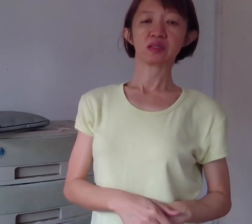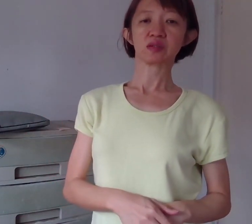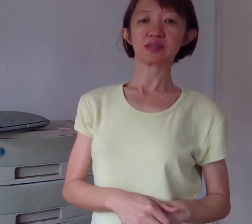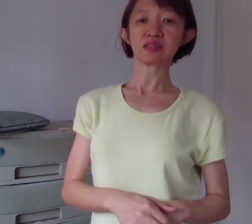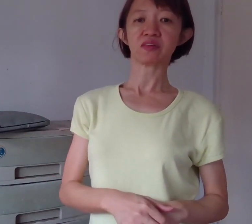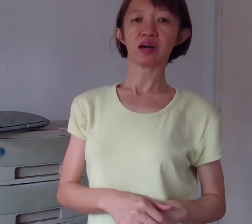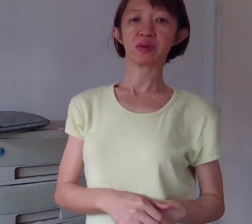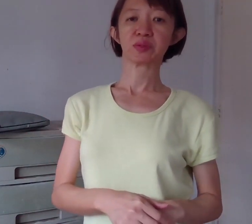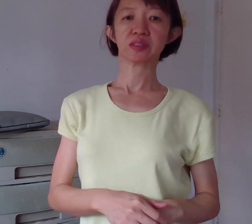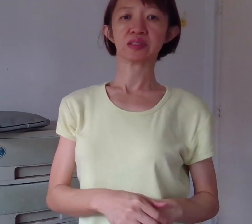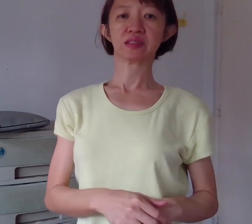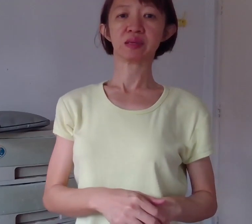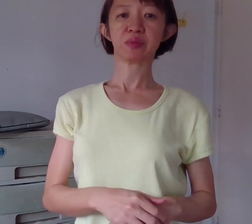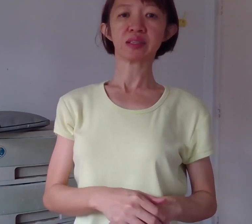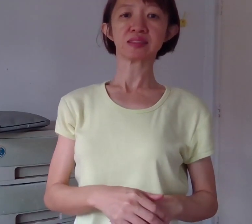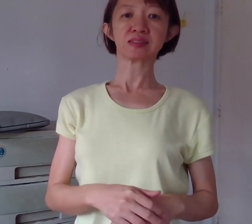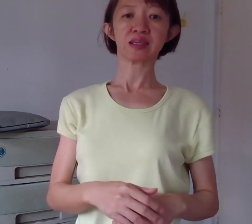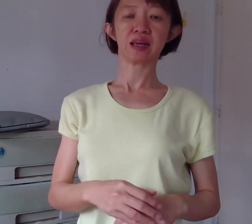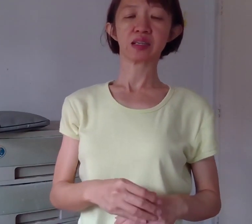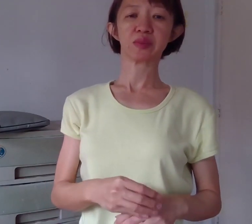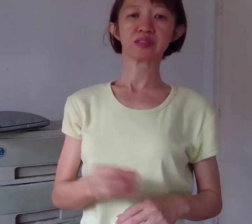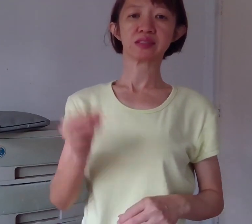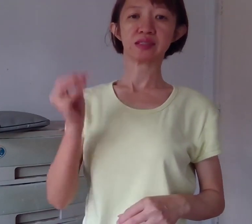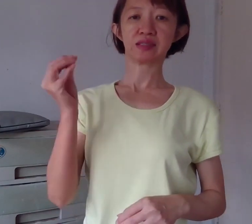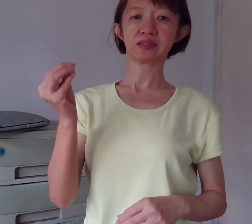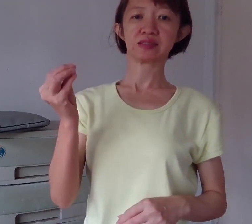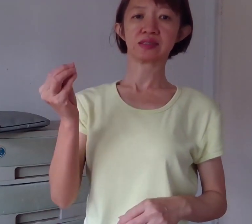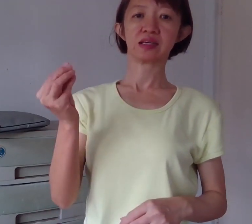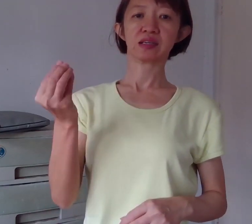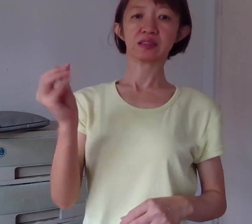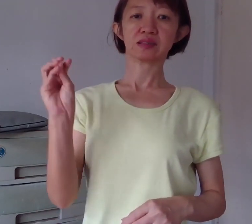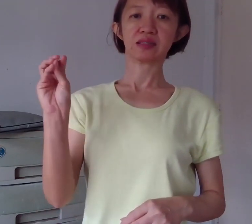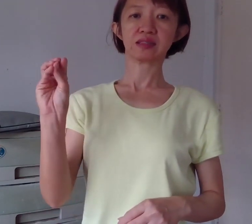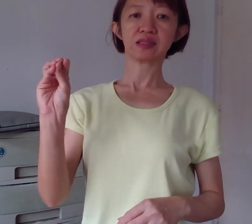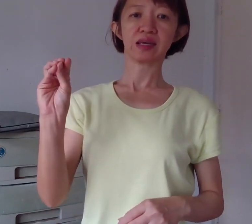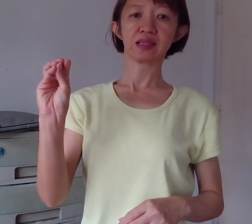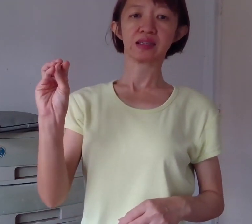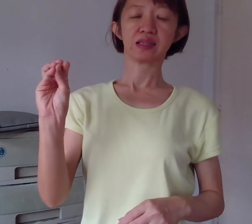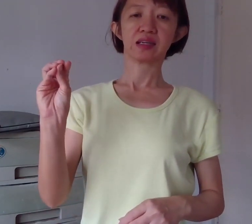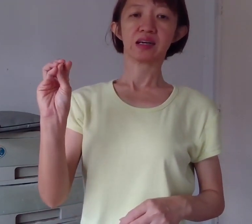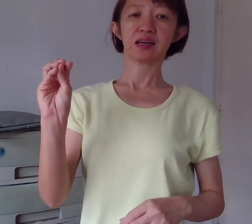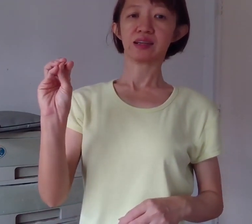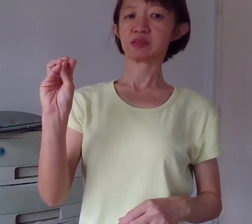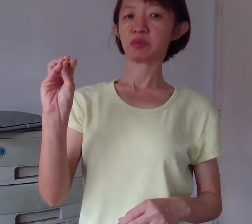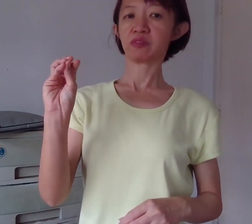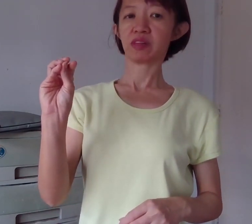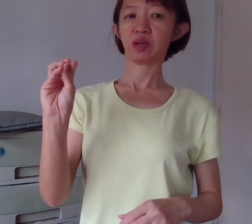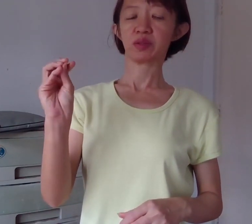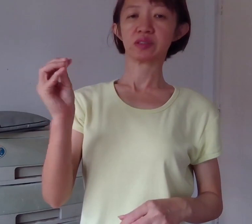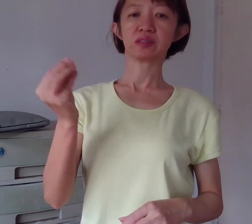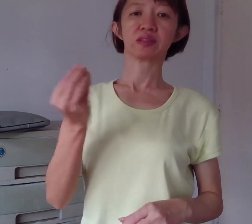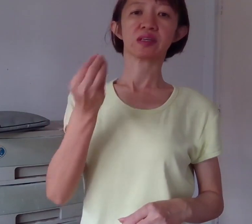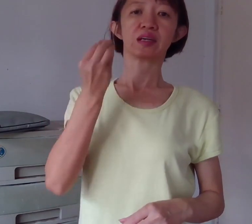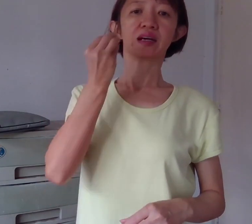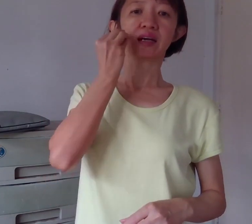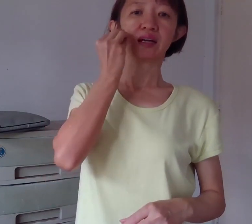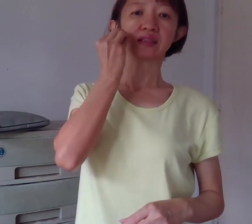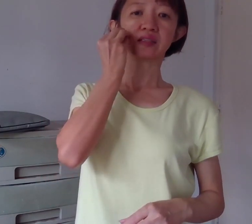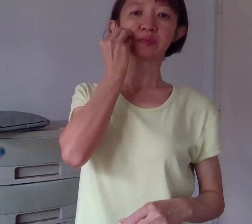To sign flower in American Sign Language, it's this like a small flower and then you put